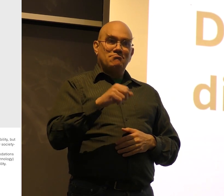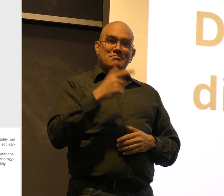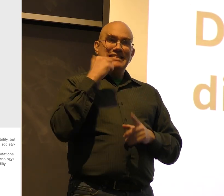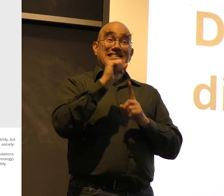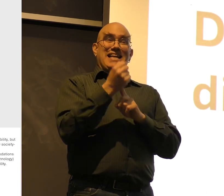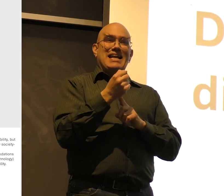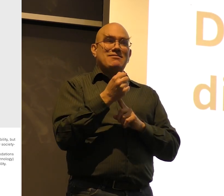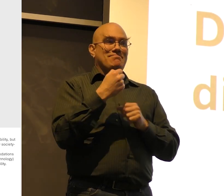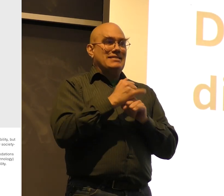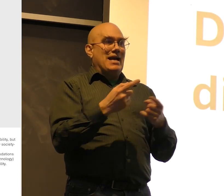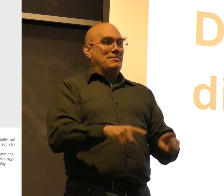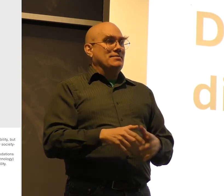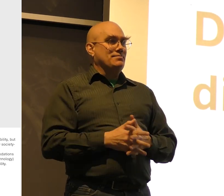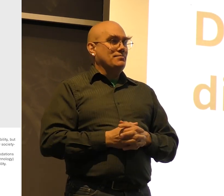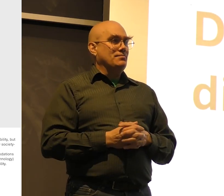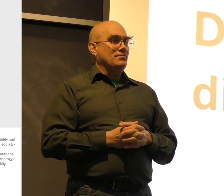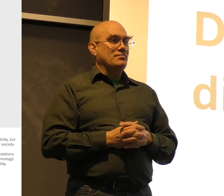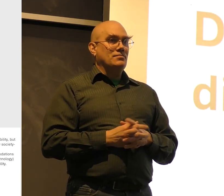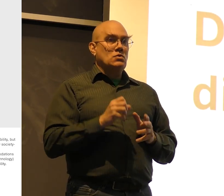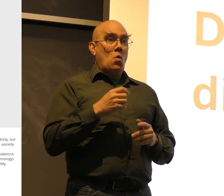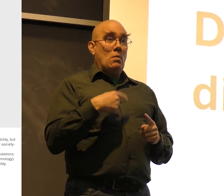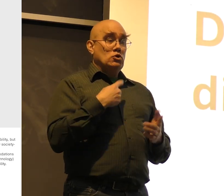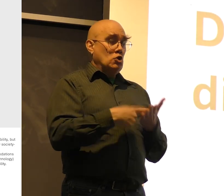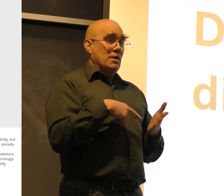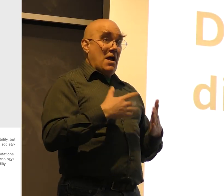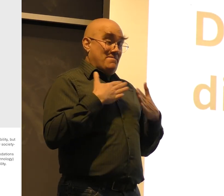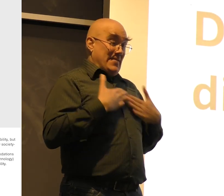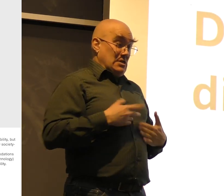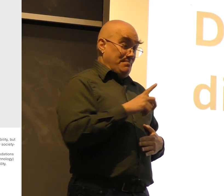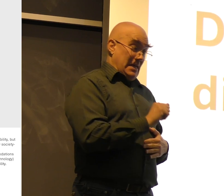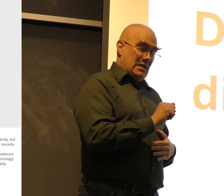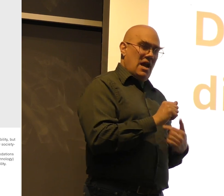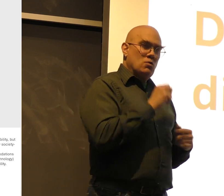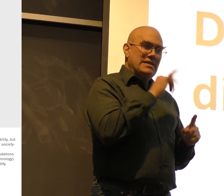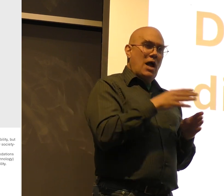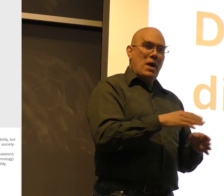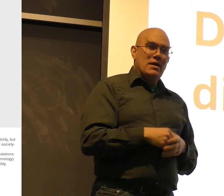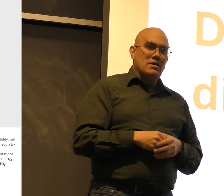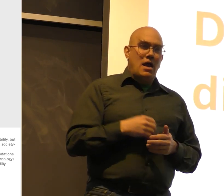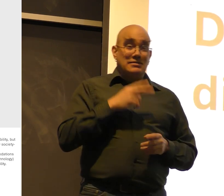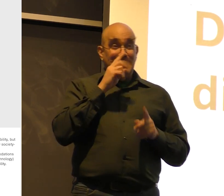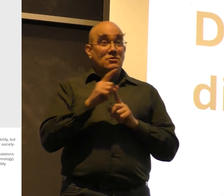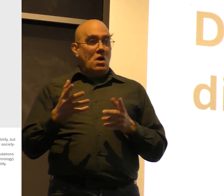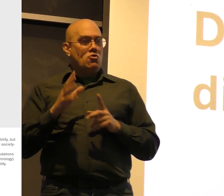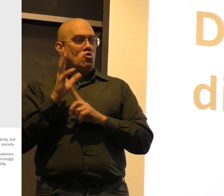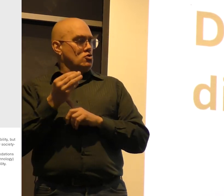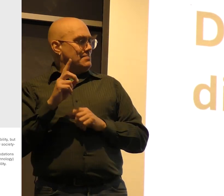have a disability, but it's society that makes this disability happen. So when we're talking about a physical disability, they'll say, I don't see it that way,